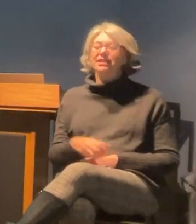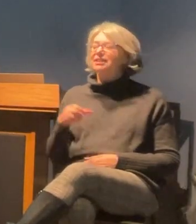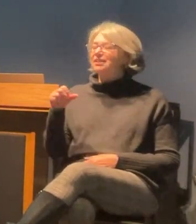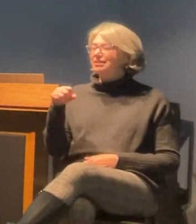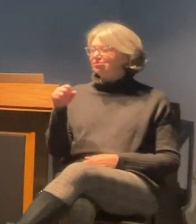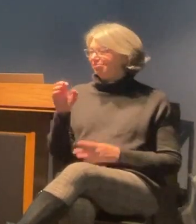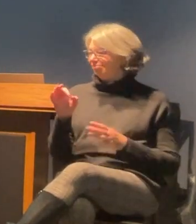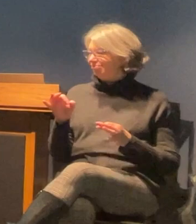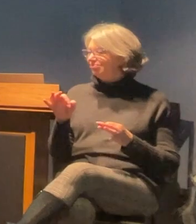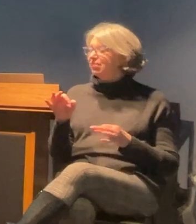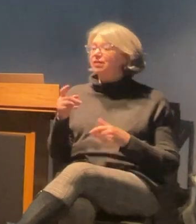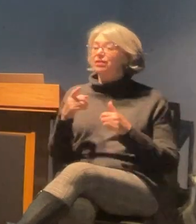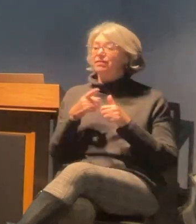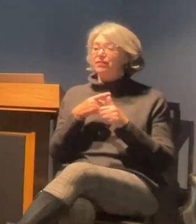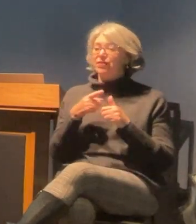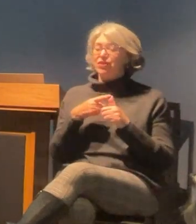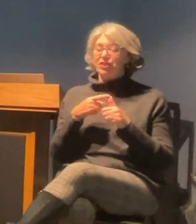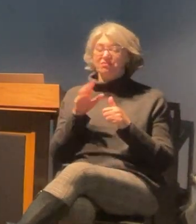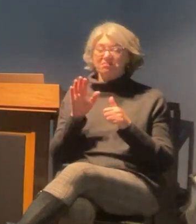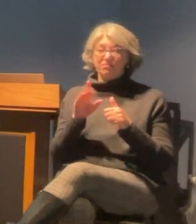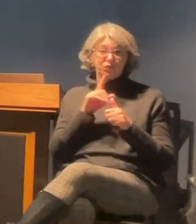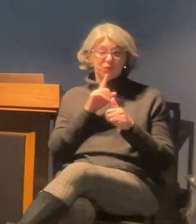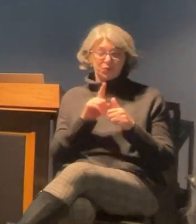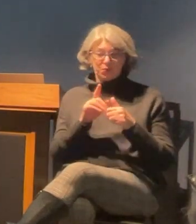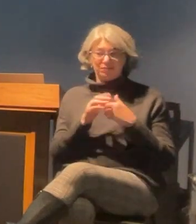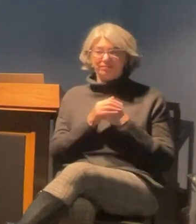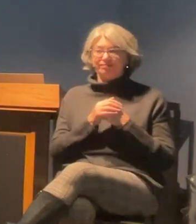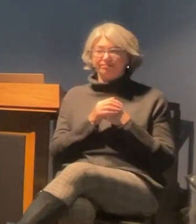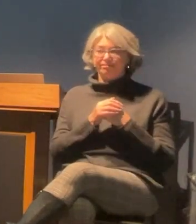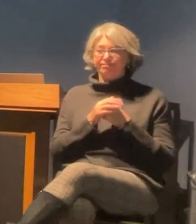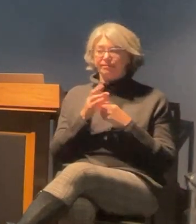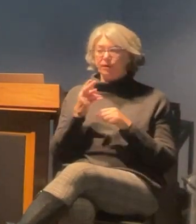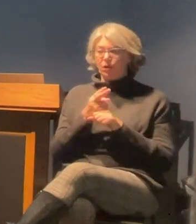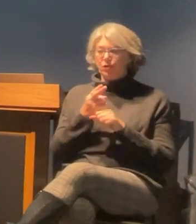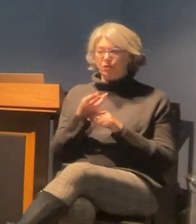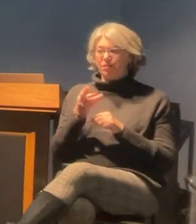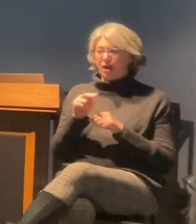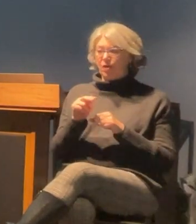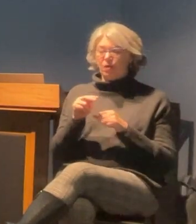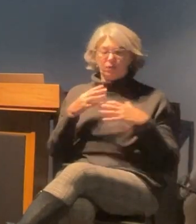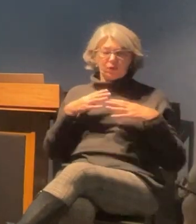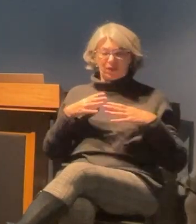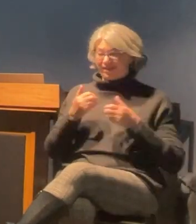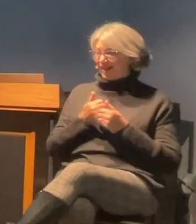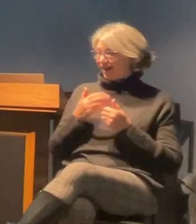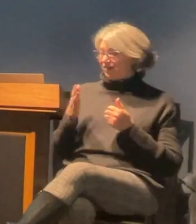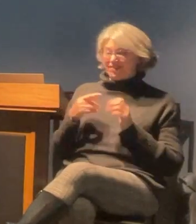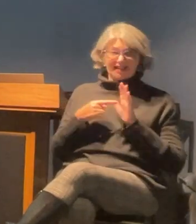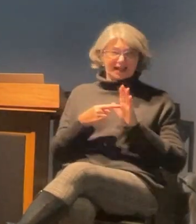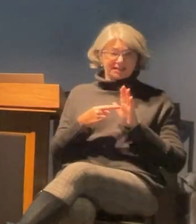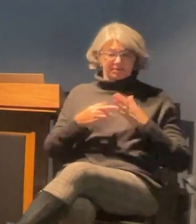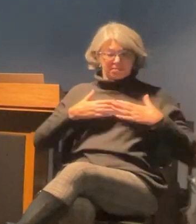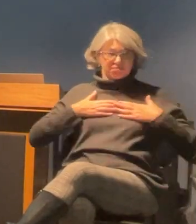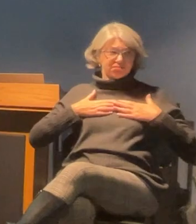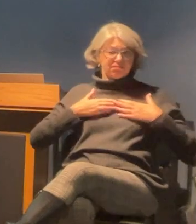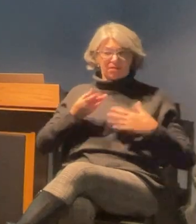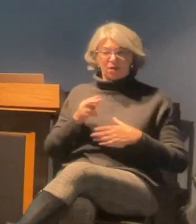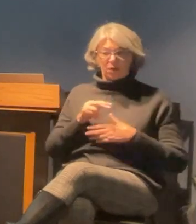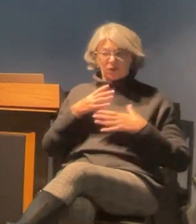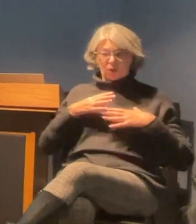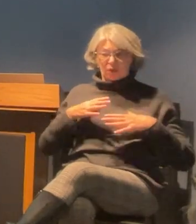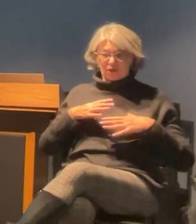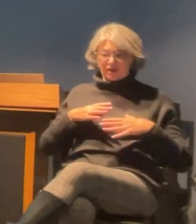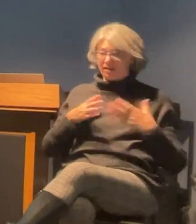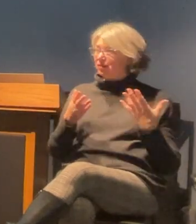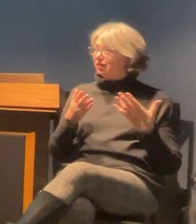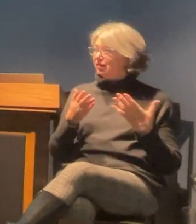Yes, absolutely. First, it's true. Like, I used my own clothing. Everything in the exhibition is my own clothing. My hands